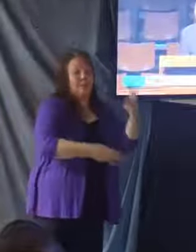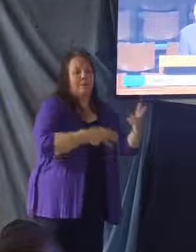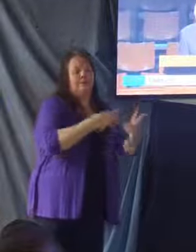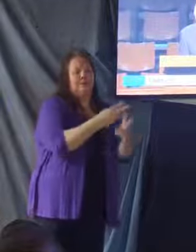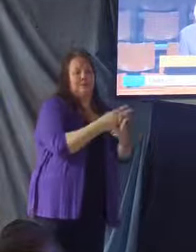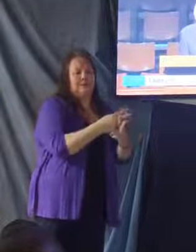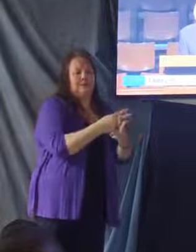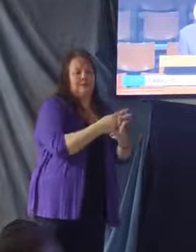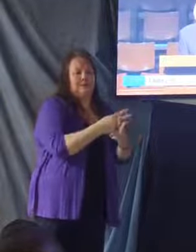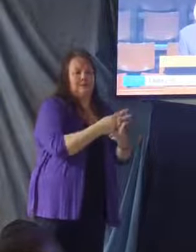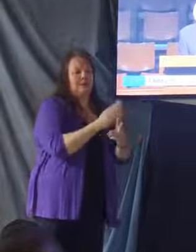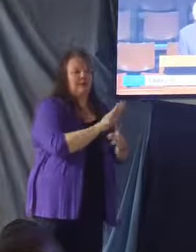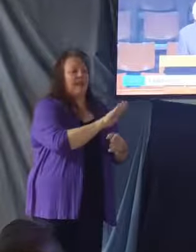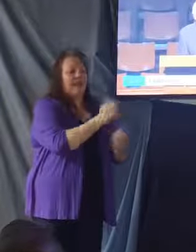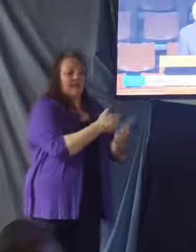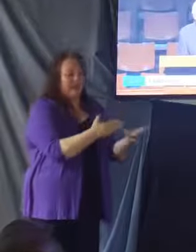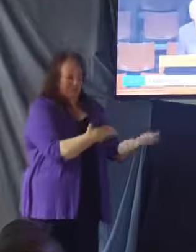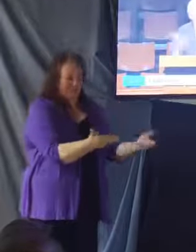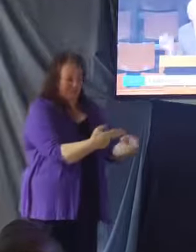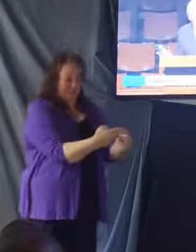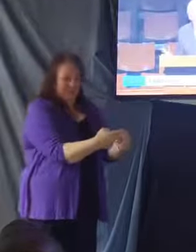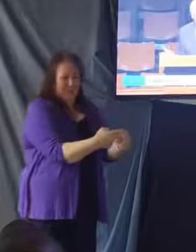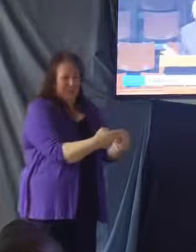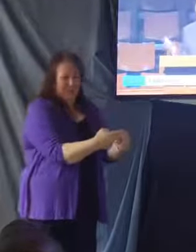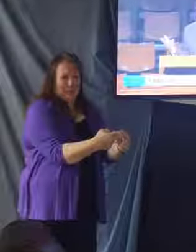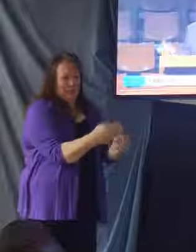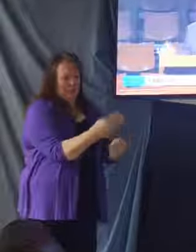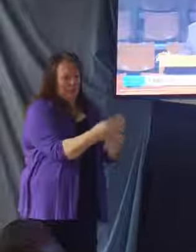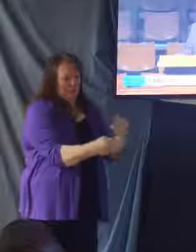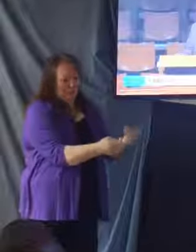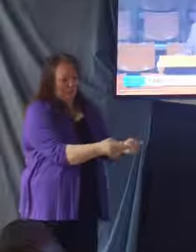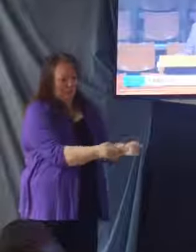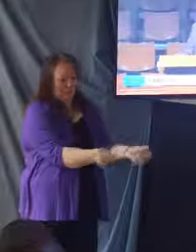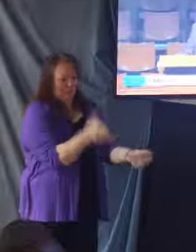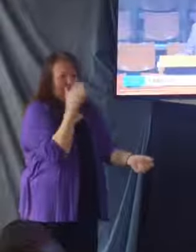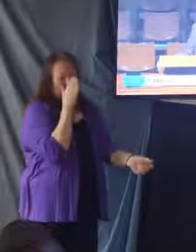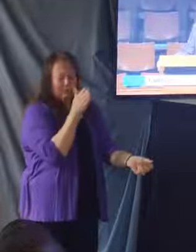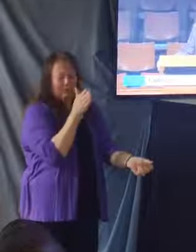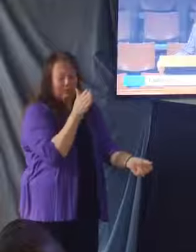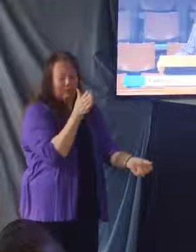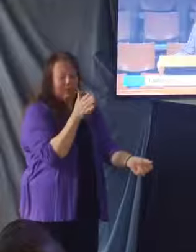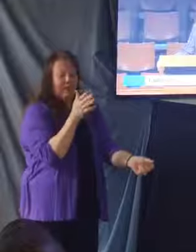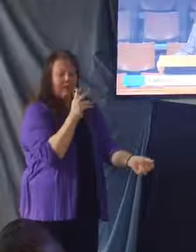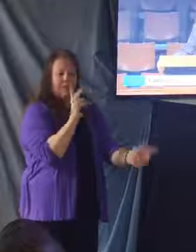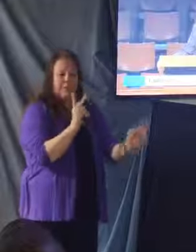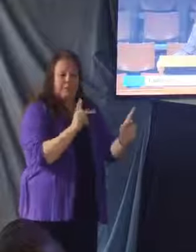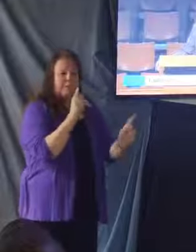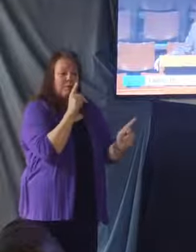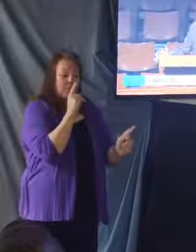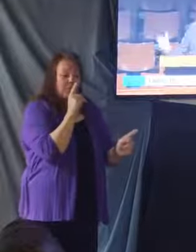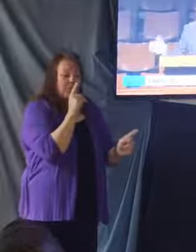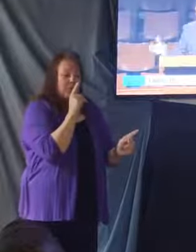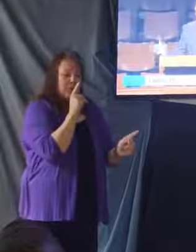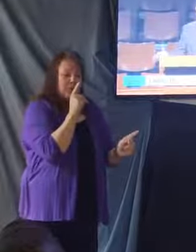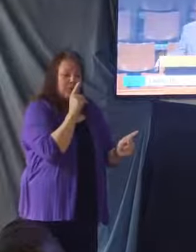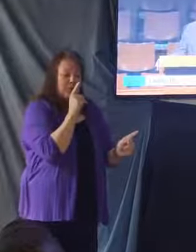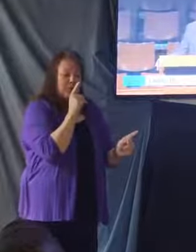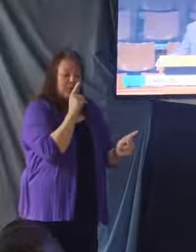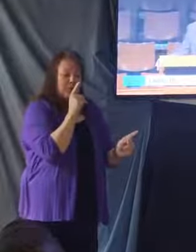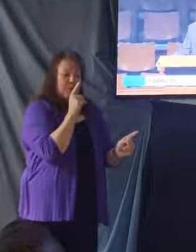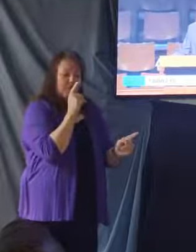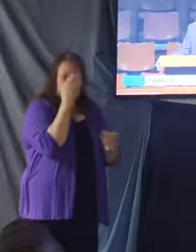And that's all temporal, temporary. The world is passing away with its lusts. Those who do the will of the one who